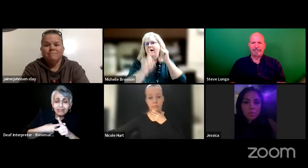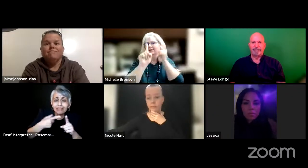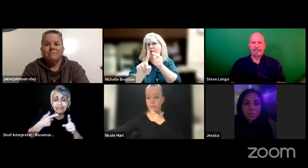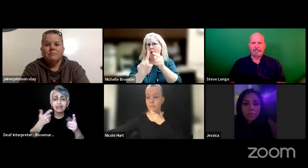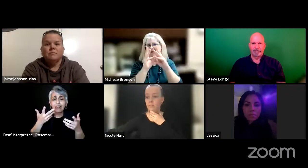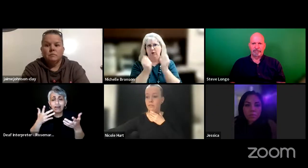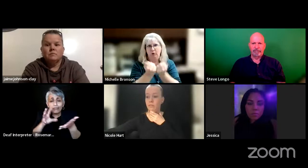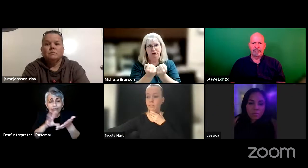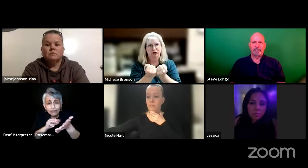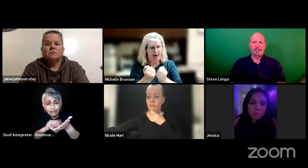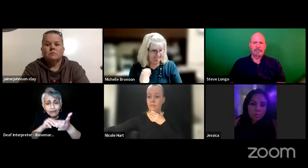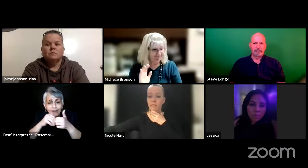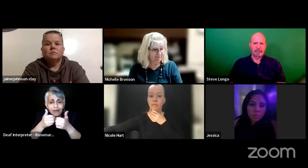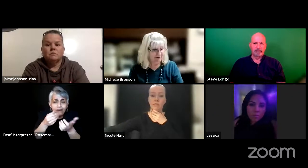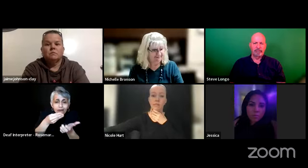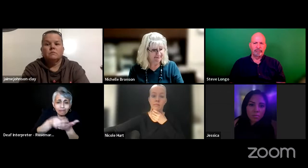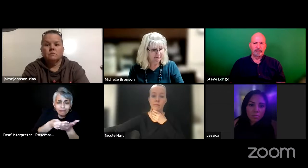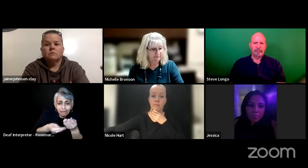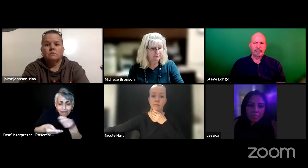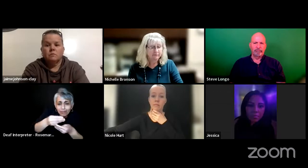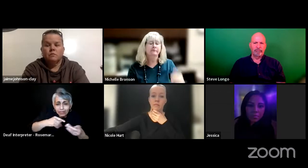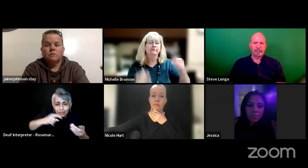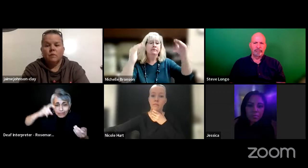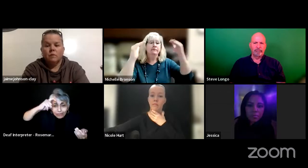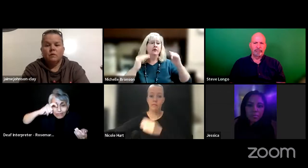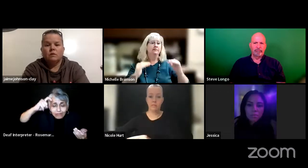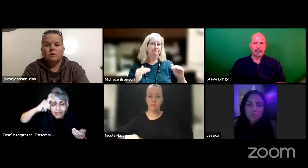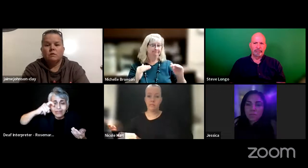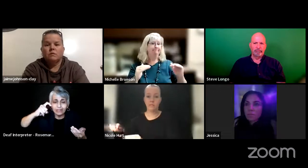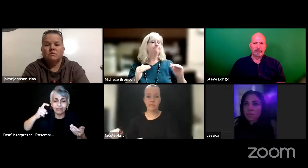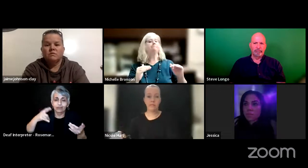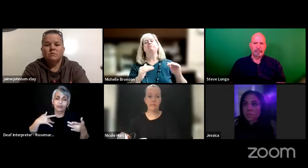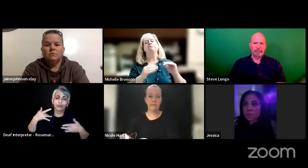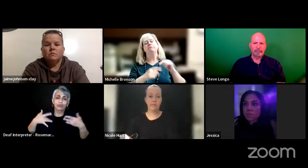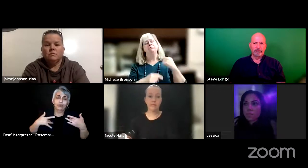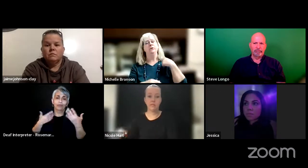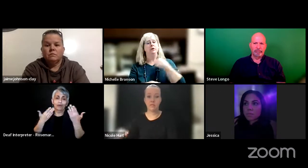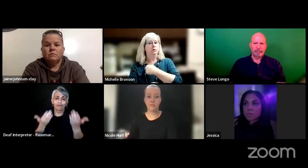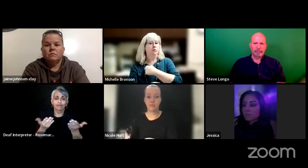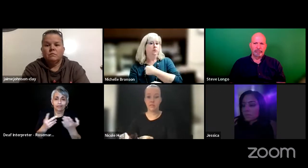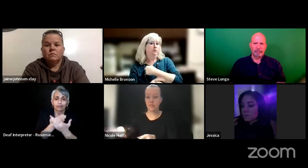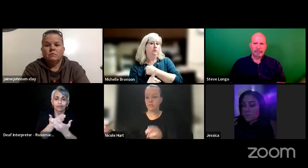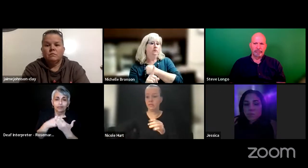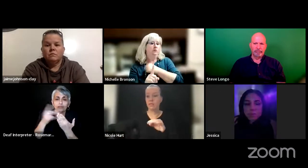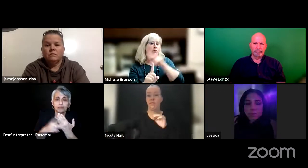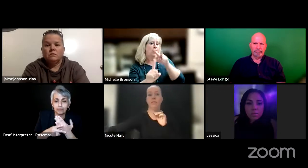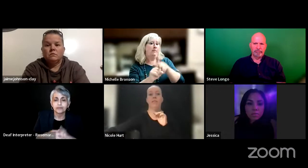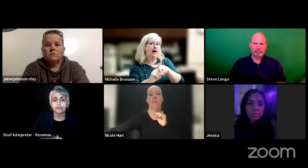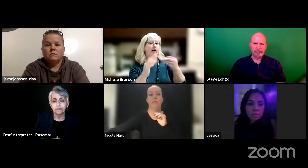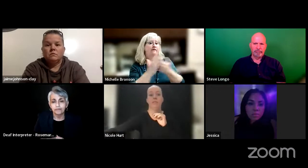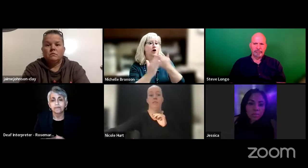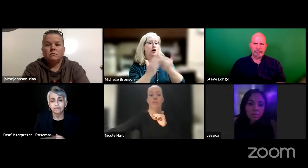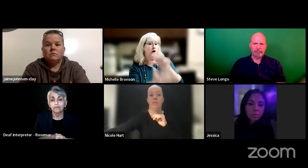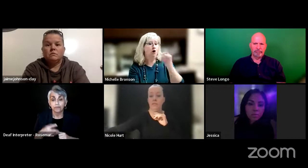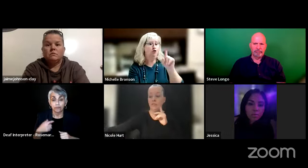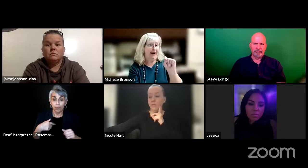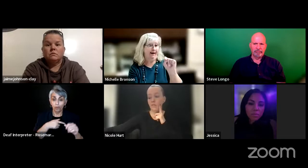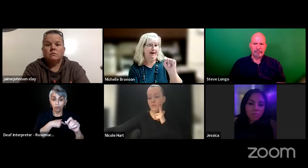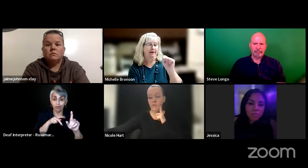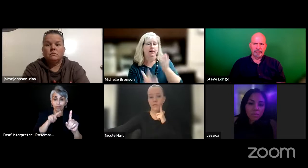month, are finding it hard to make ends meet. So this will be a beneficial workshop for